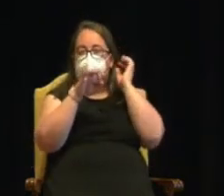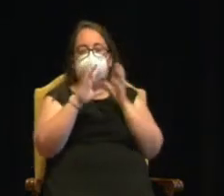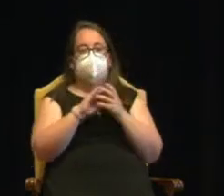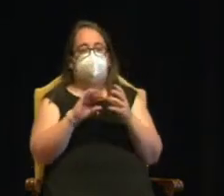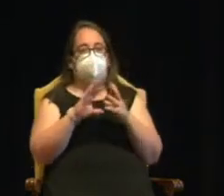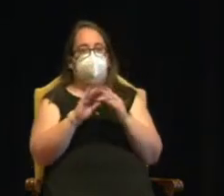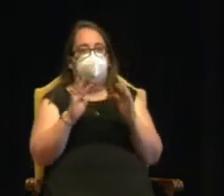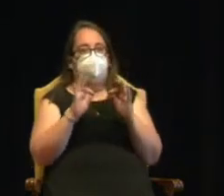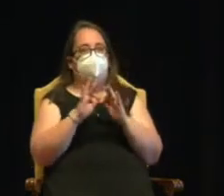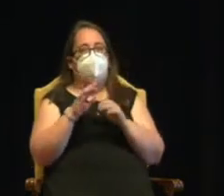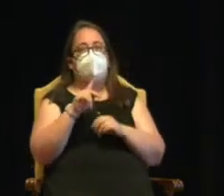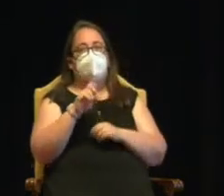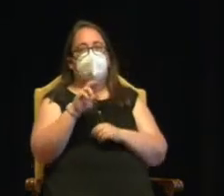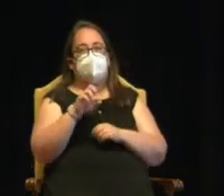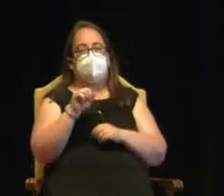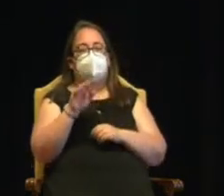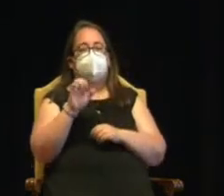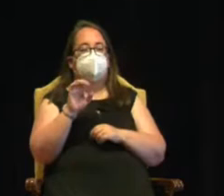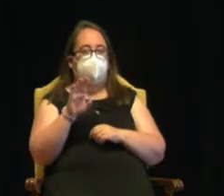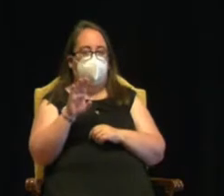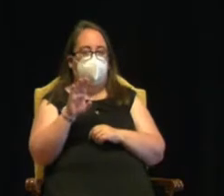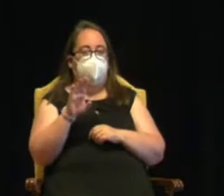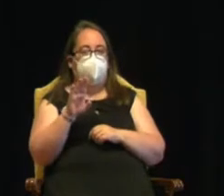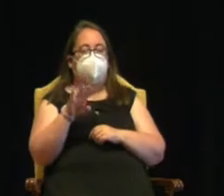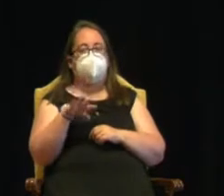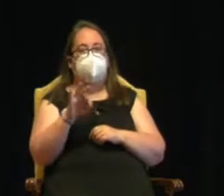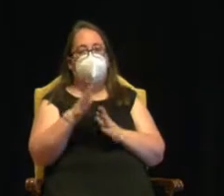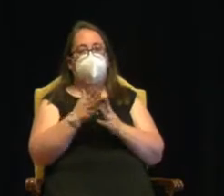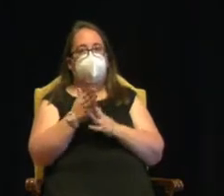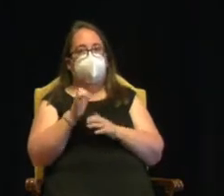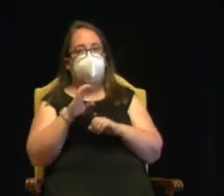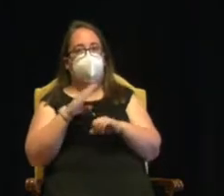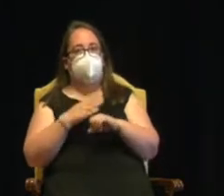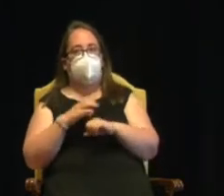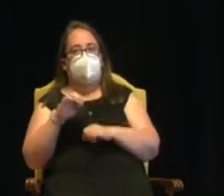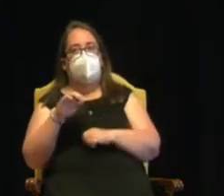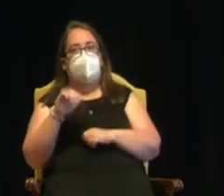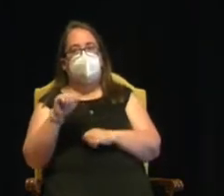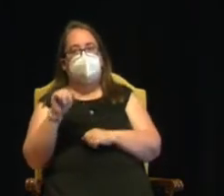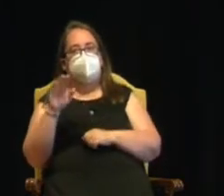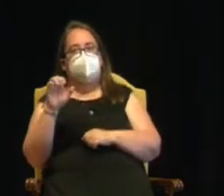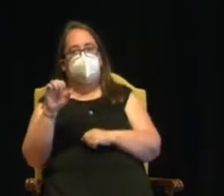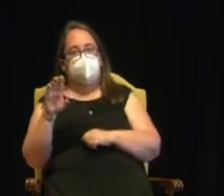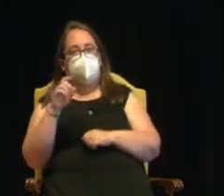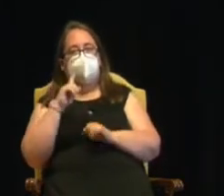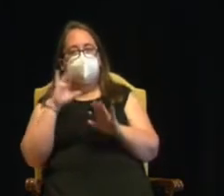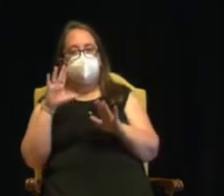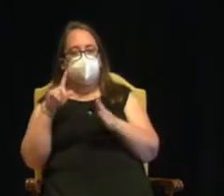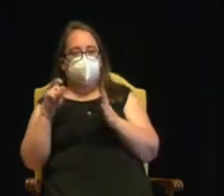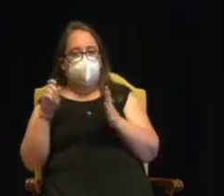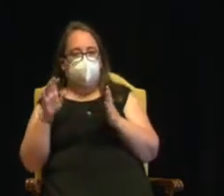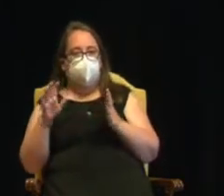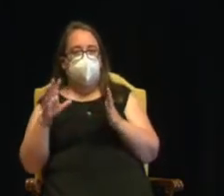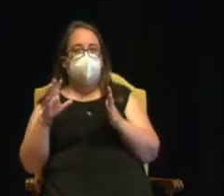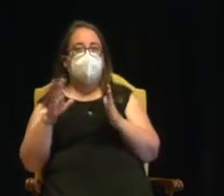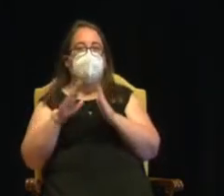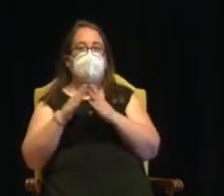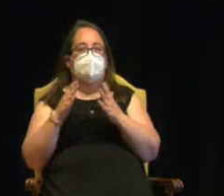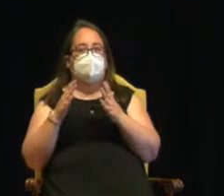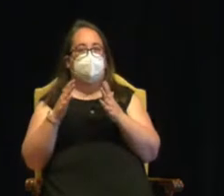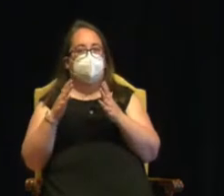that Peter Straub, who wrote Ghost Story, found out through his daughter, Emma Straub, who's an amazing novelist and a bookstore owner in